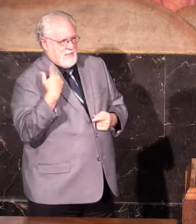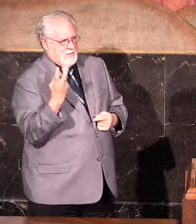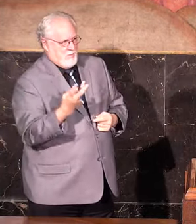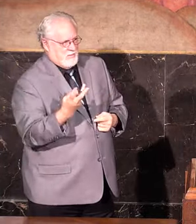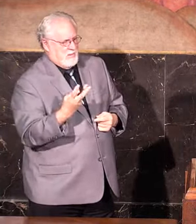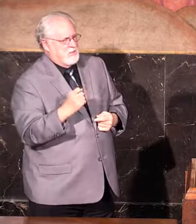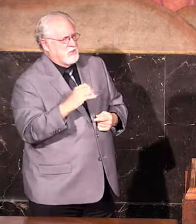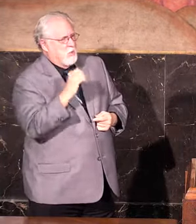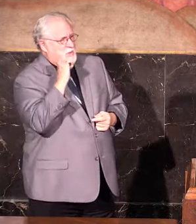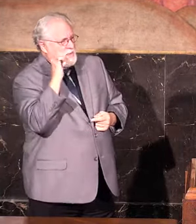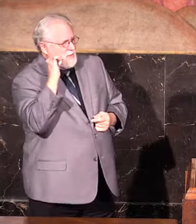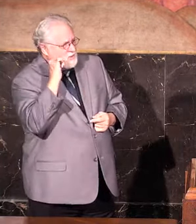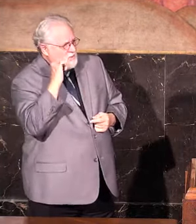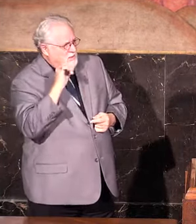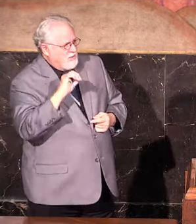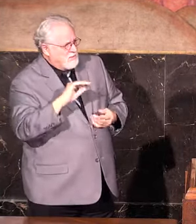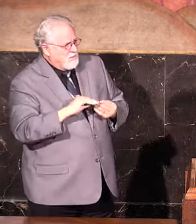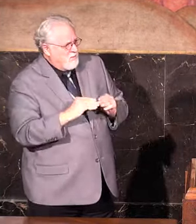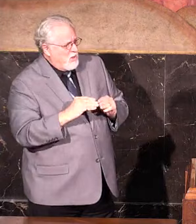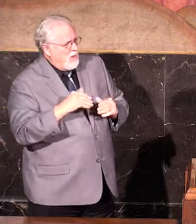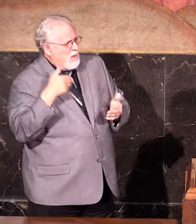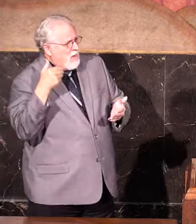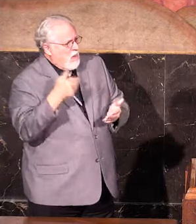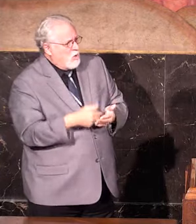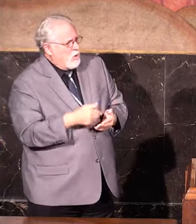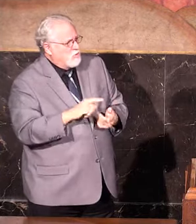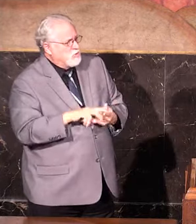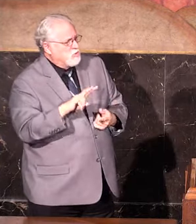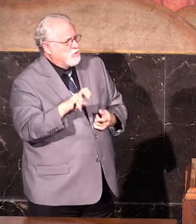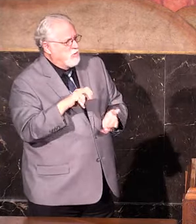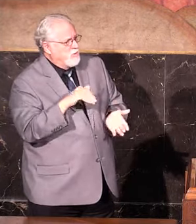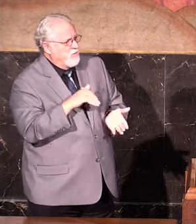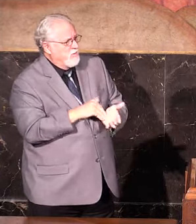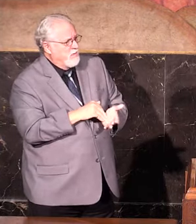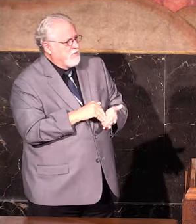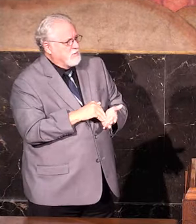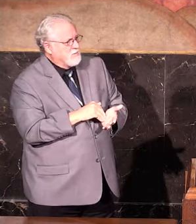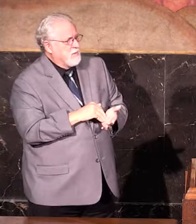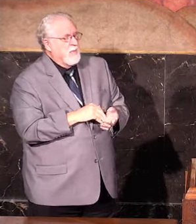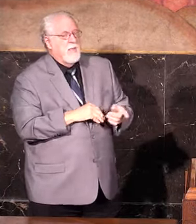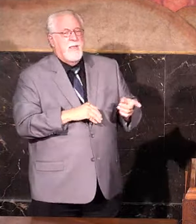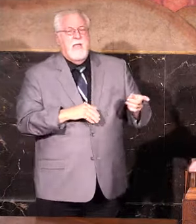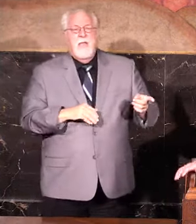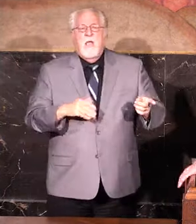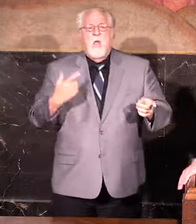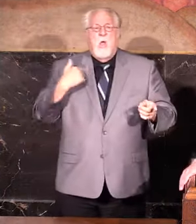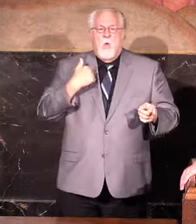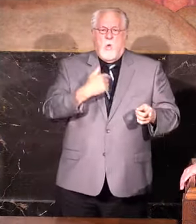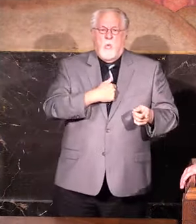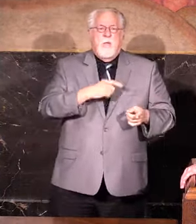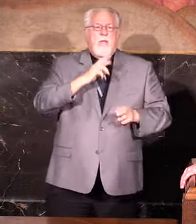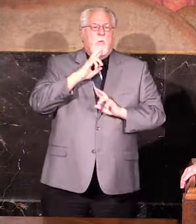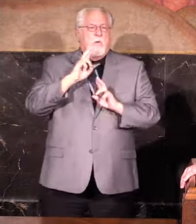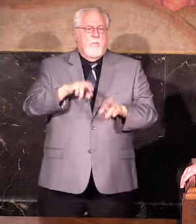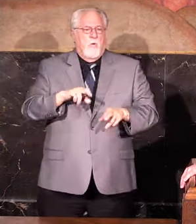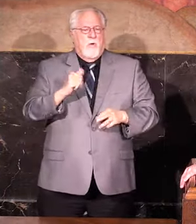guess, yesterday's number, how close are we to that 200,000 mark for the month of May? Yeah, so we were